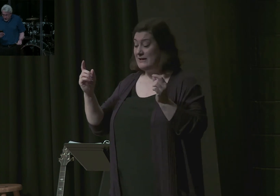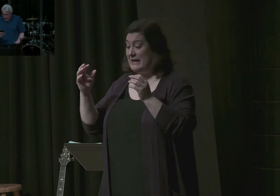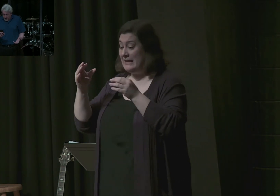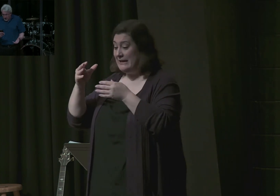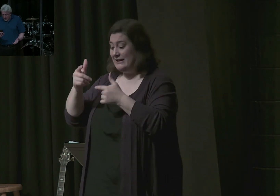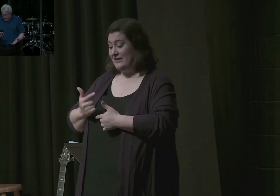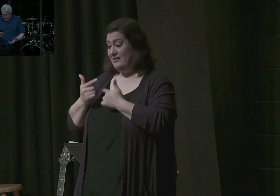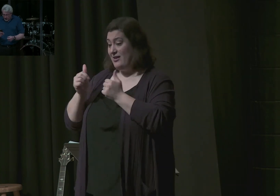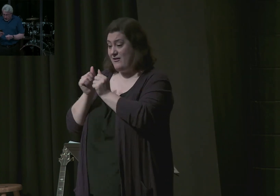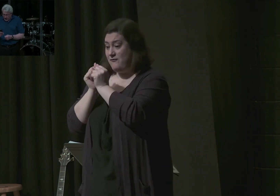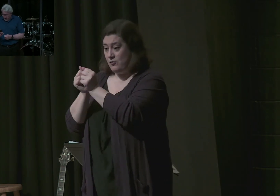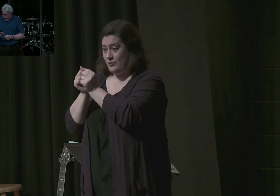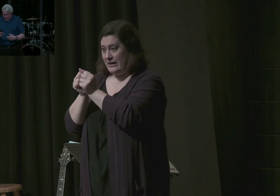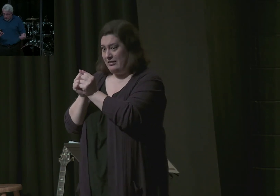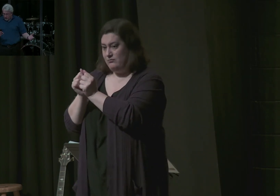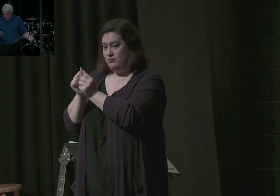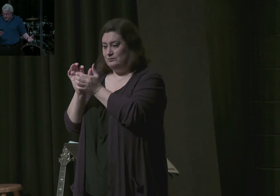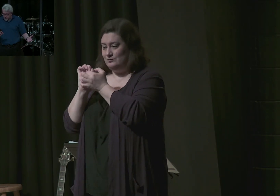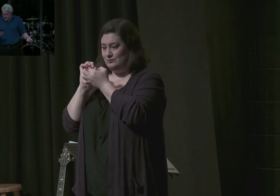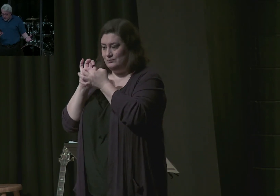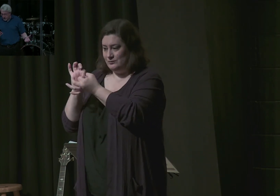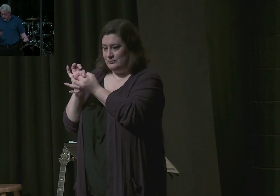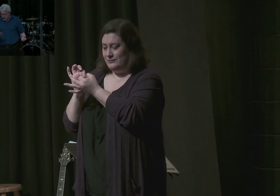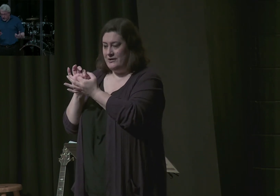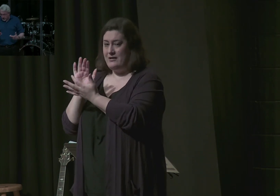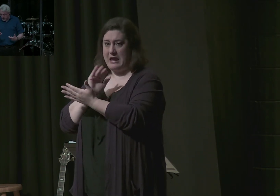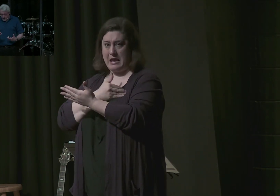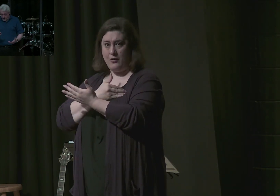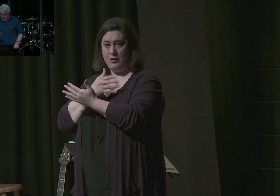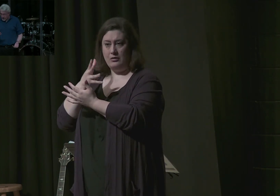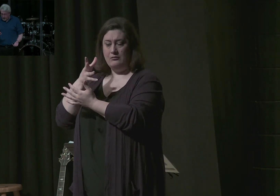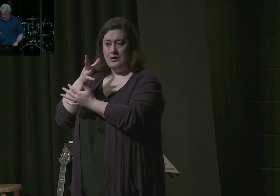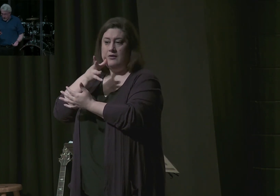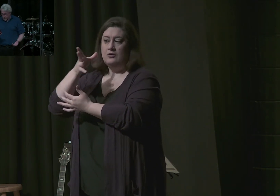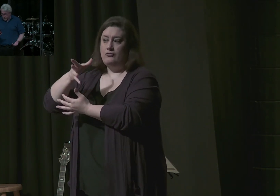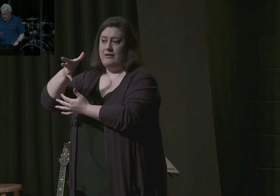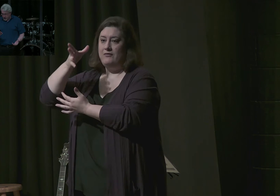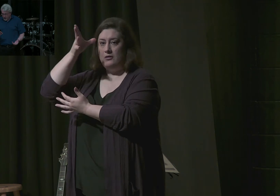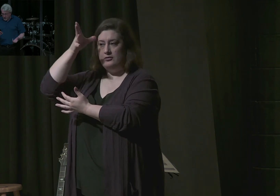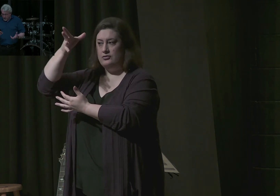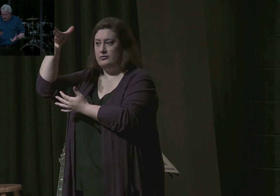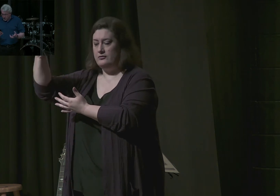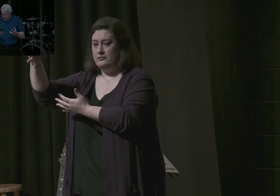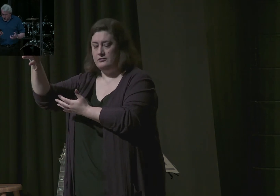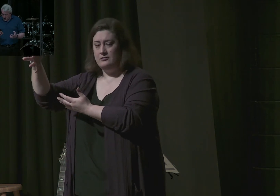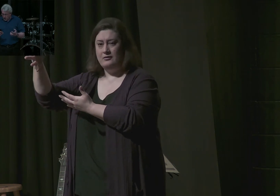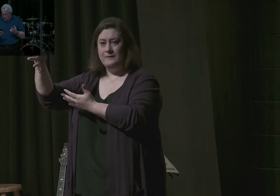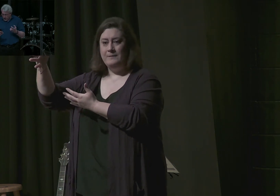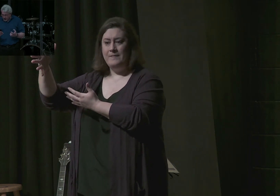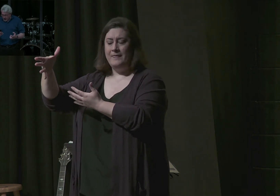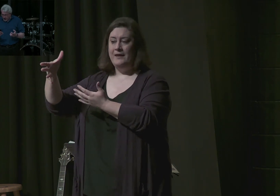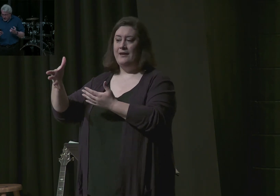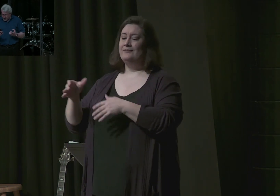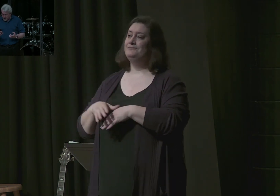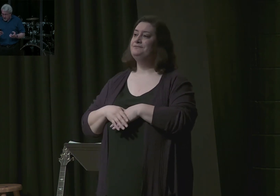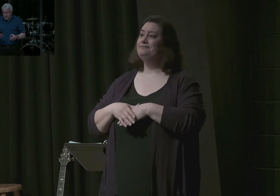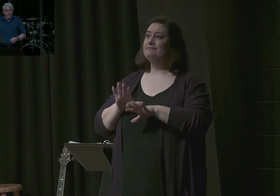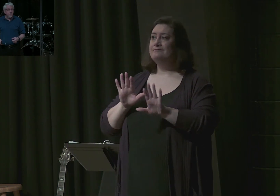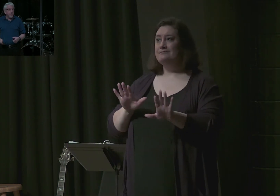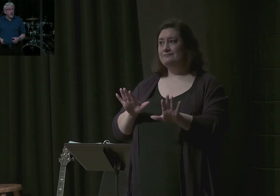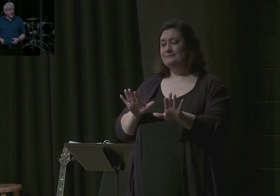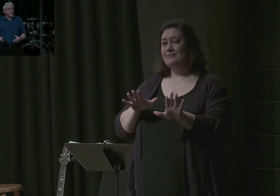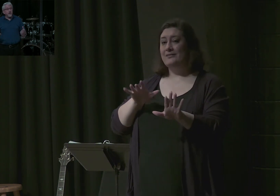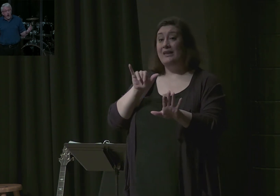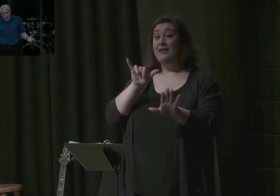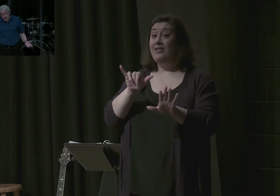It does not mean that the living grandfathers oversee the son and the grandson's families. The patriarchal clan